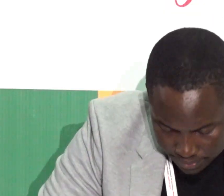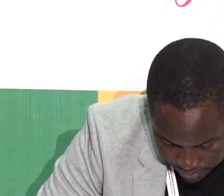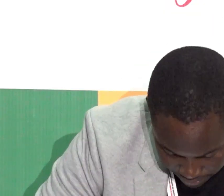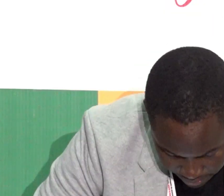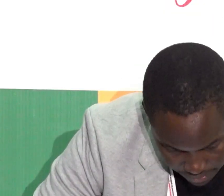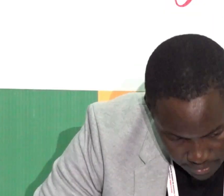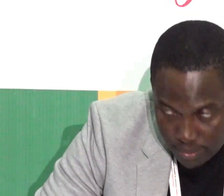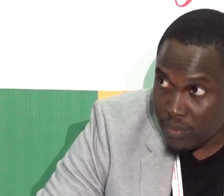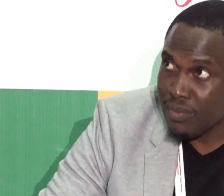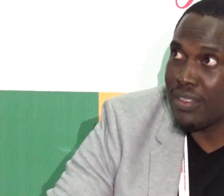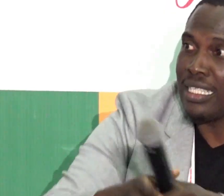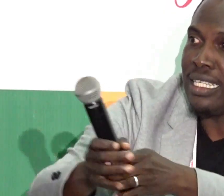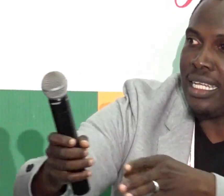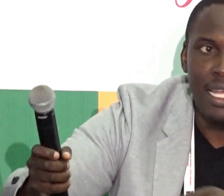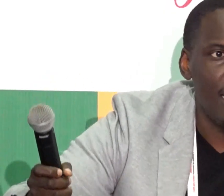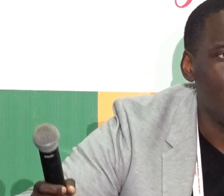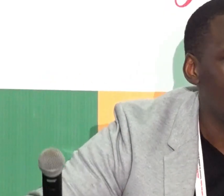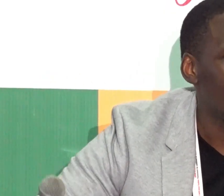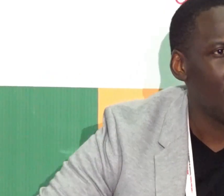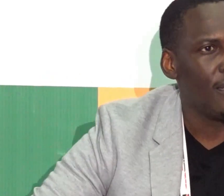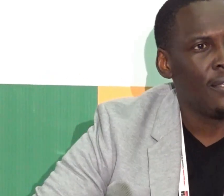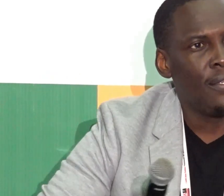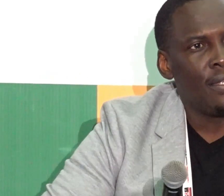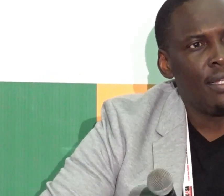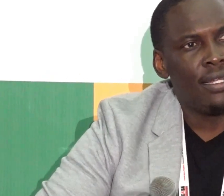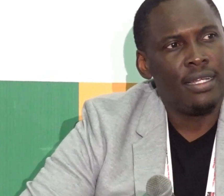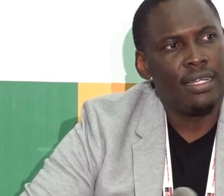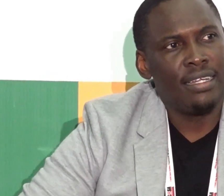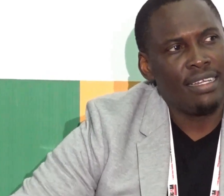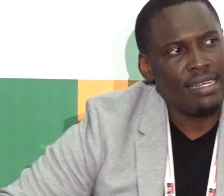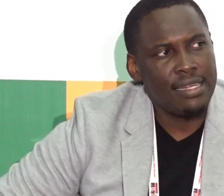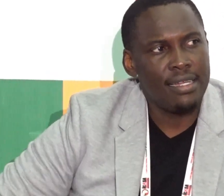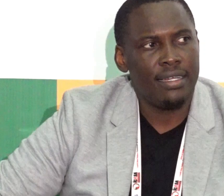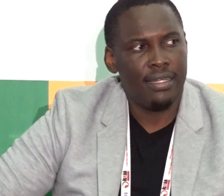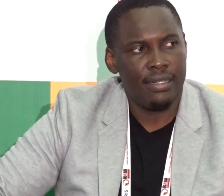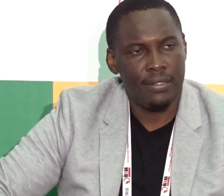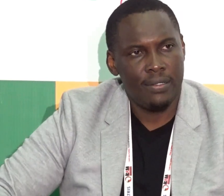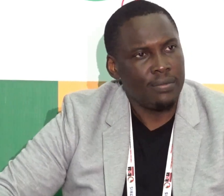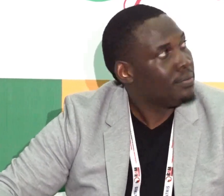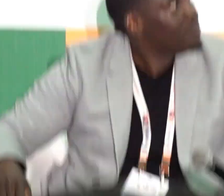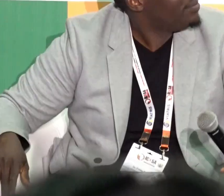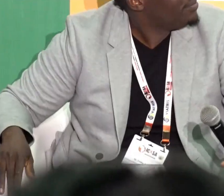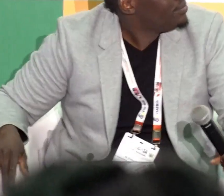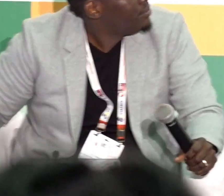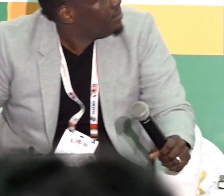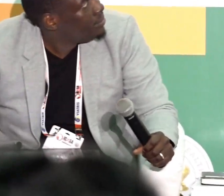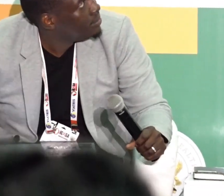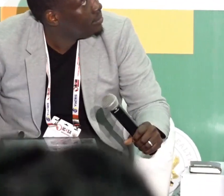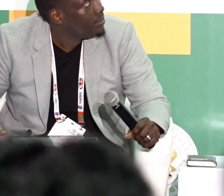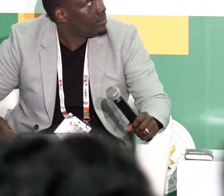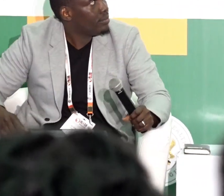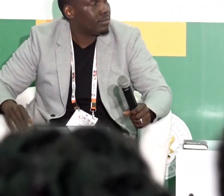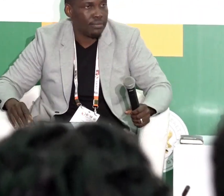the second question. Please go ahead. Good day. I hope you're all well. Domisila from Safed, South